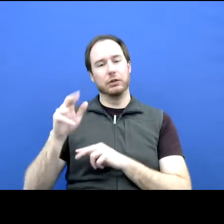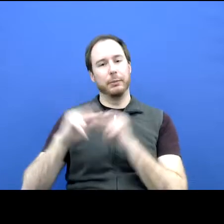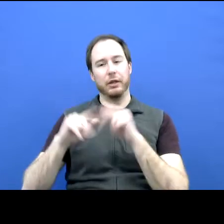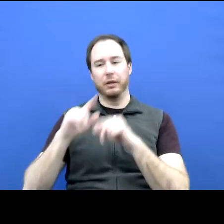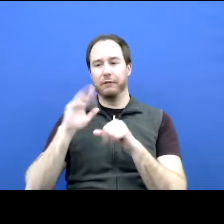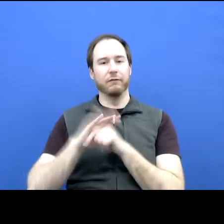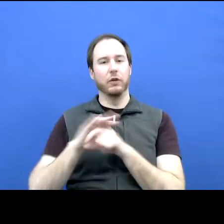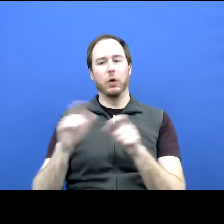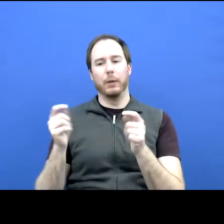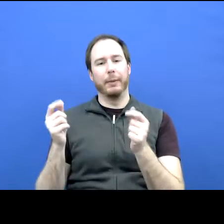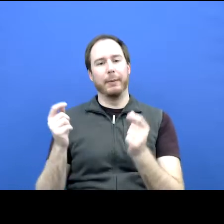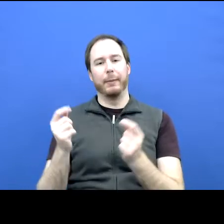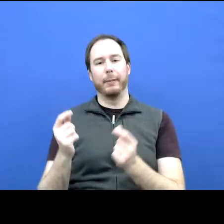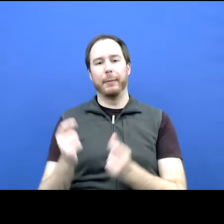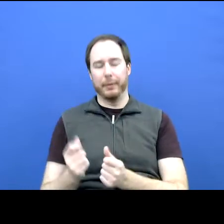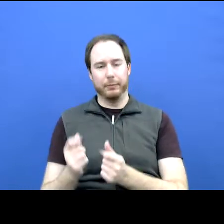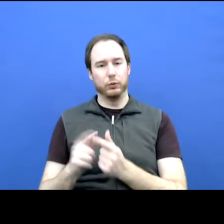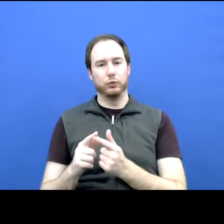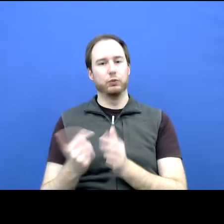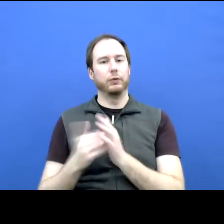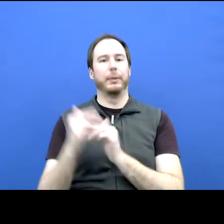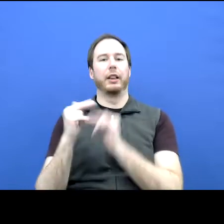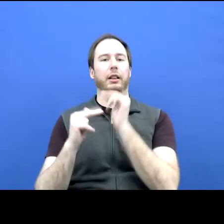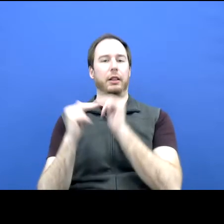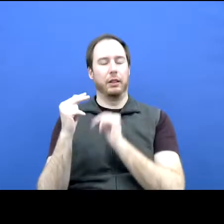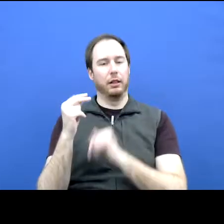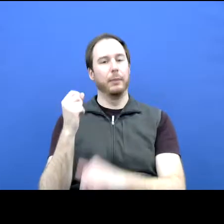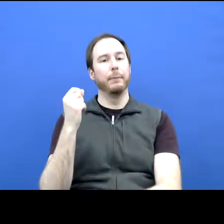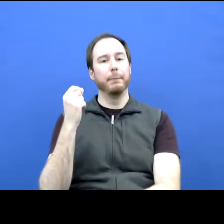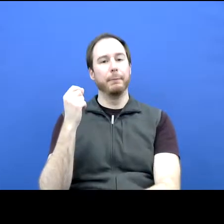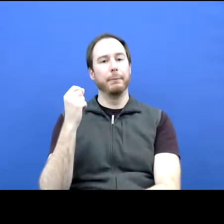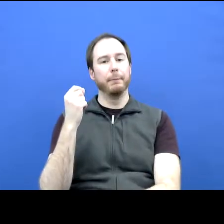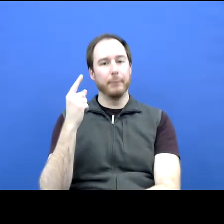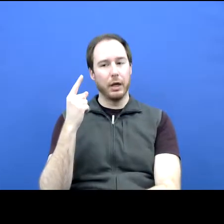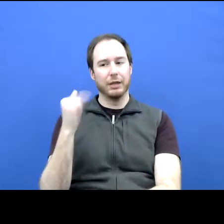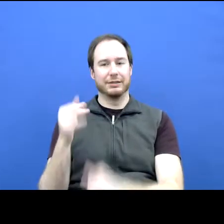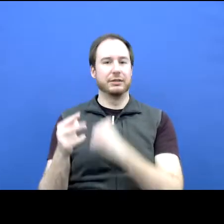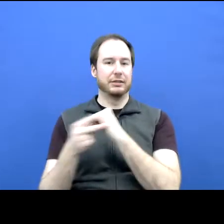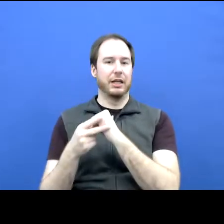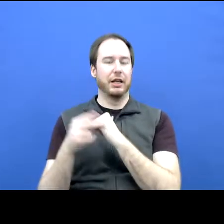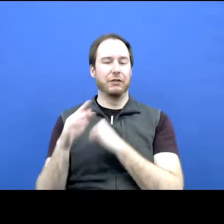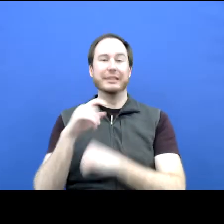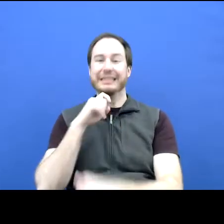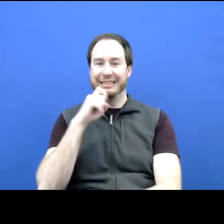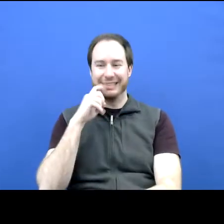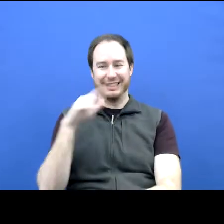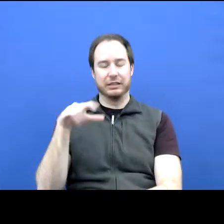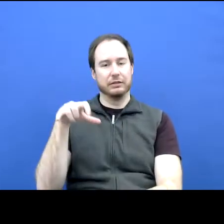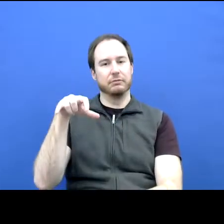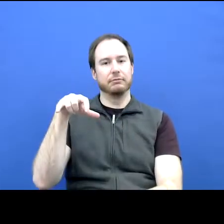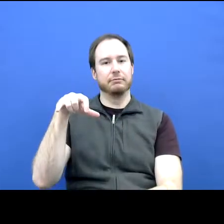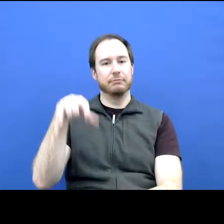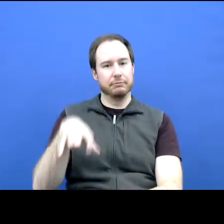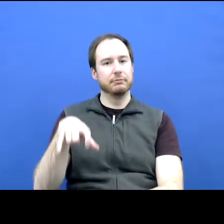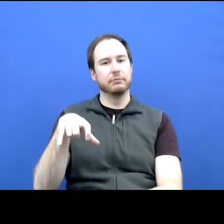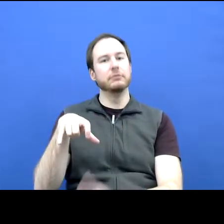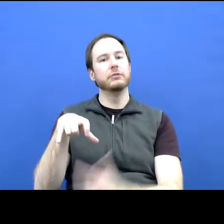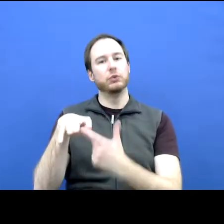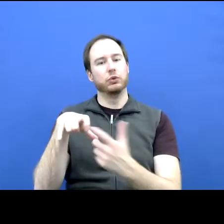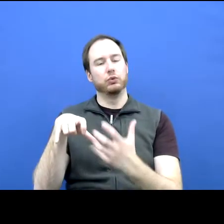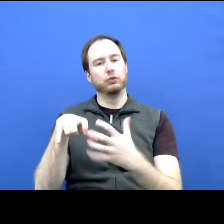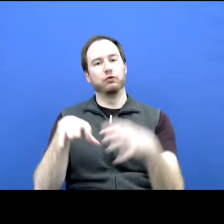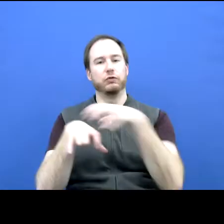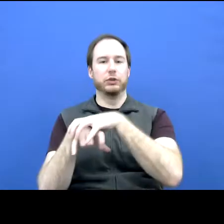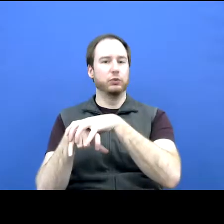to its bare bones and rebuilt it. But that still saved a bunch of steel because they were able to reuse that.